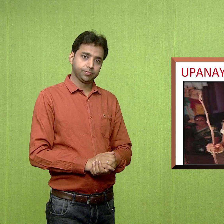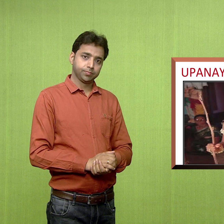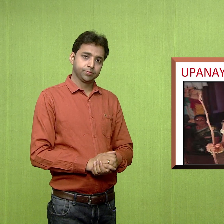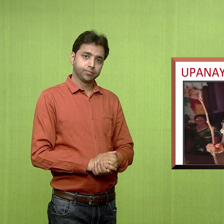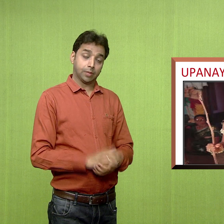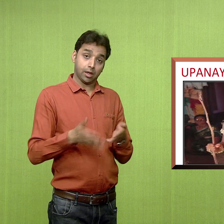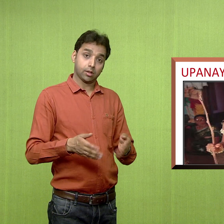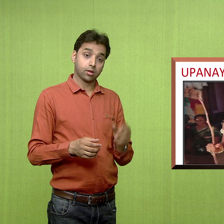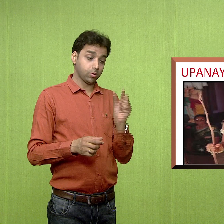The Upanyan